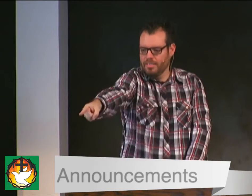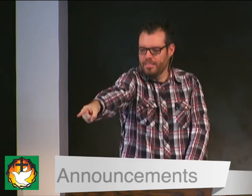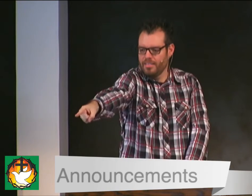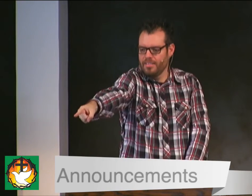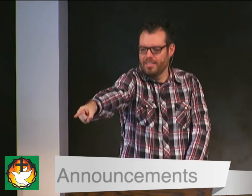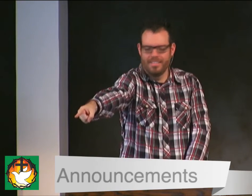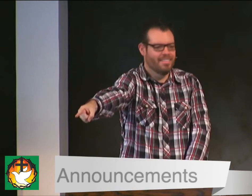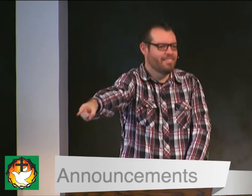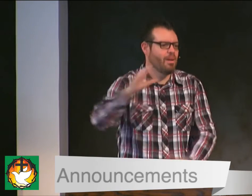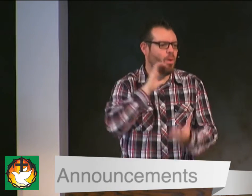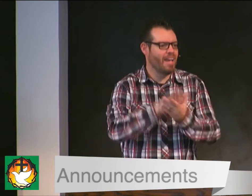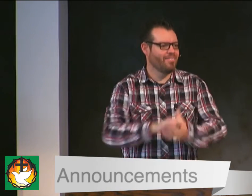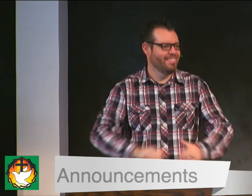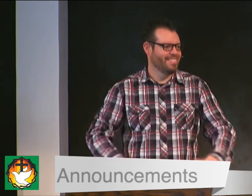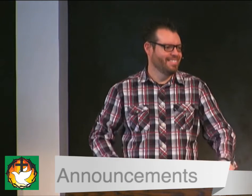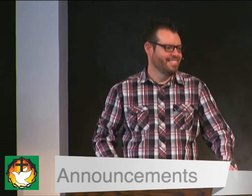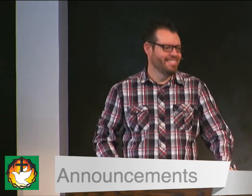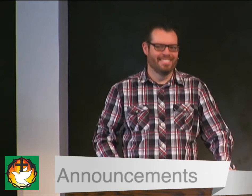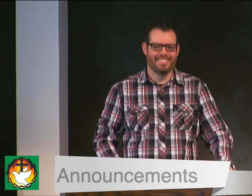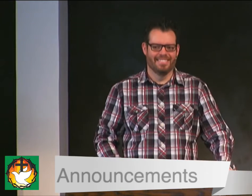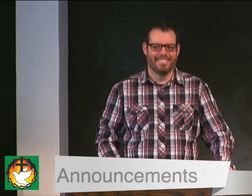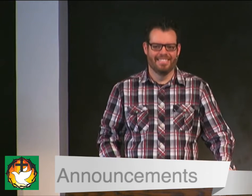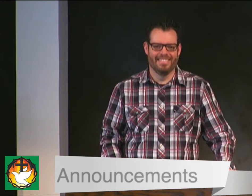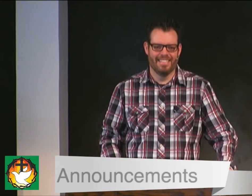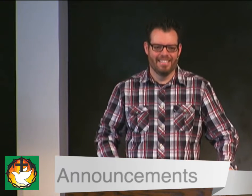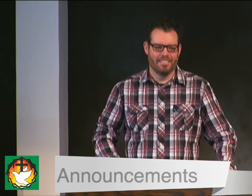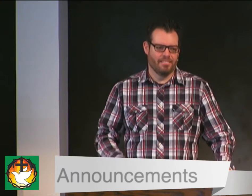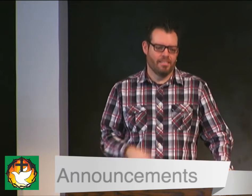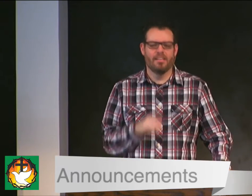fault? My wife.